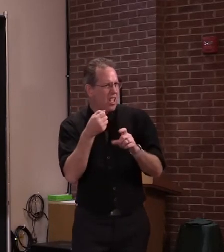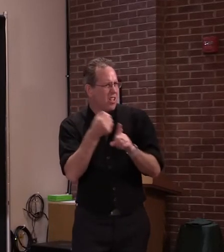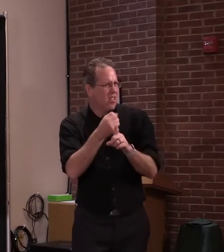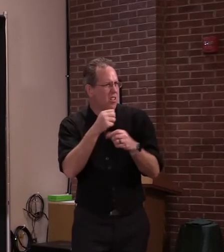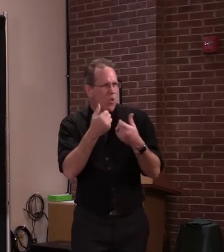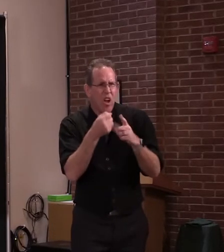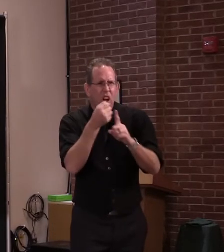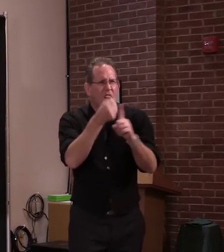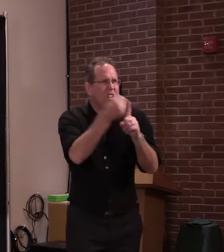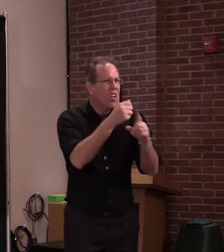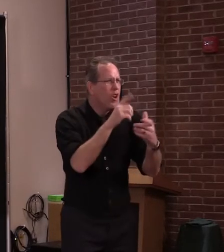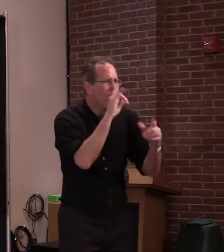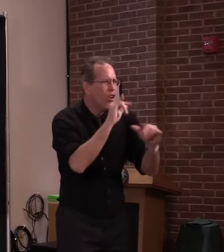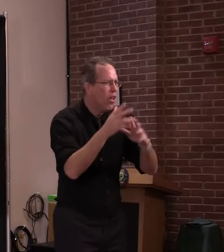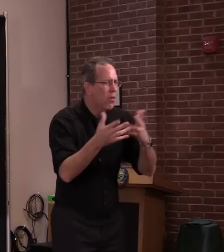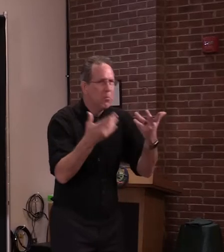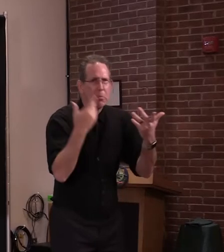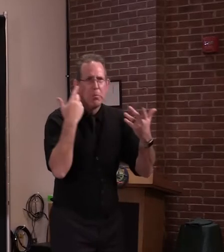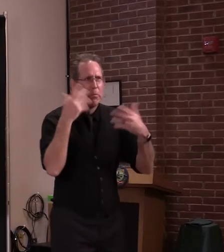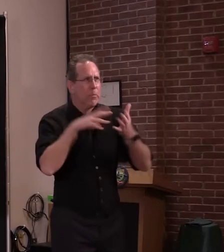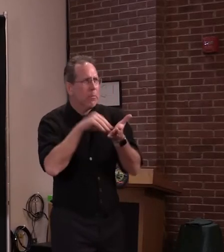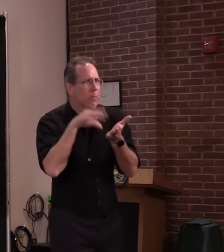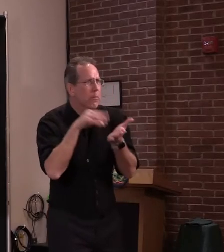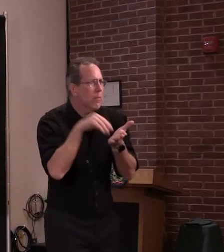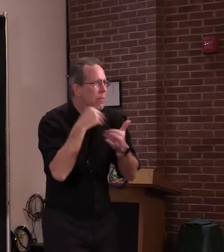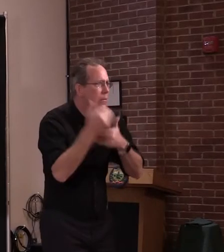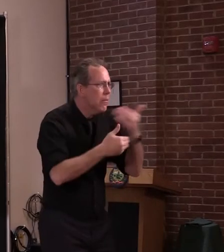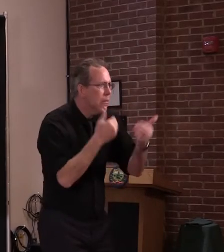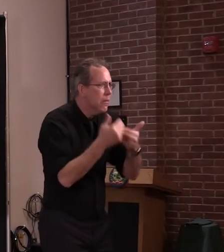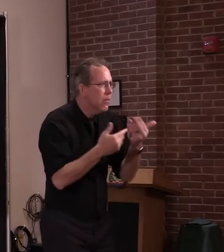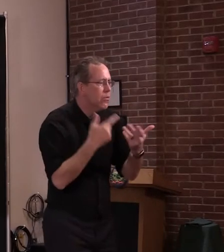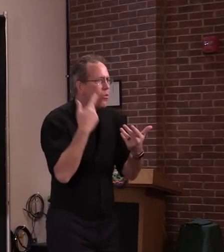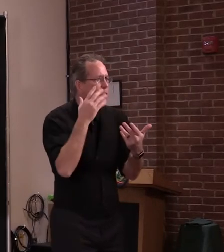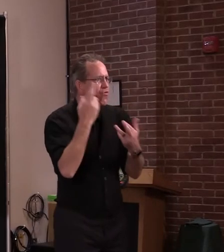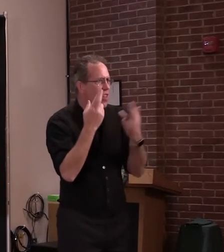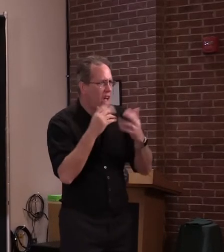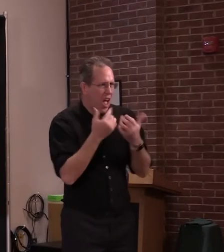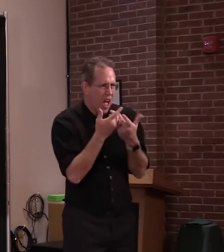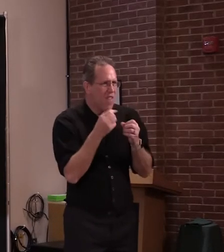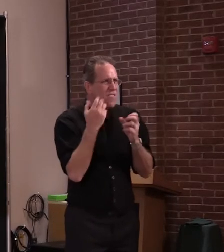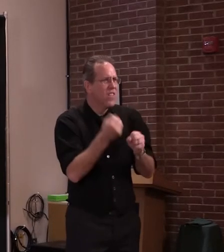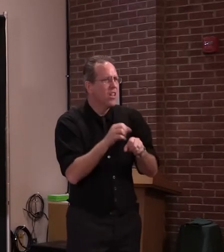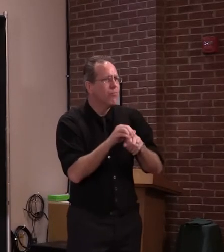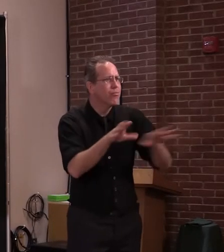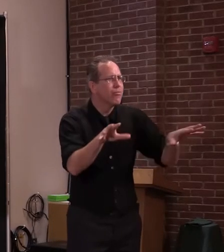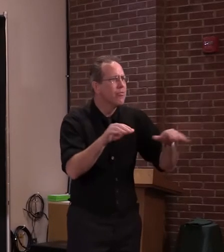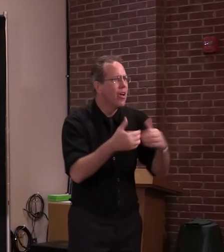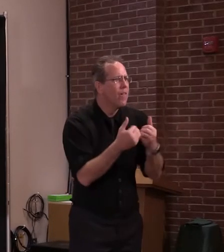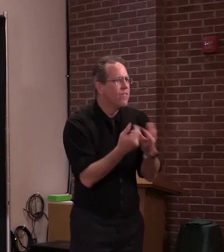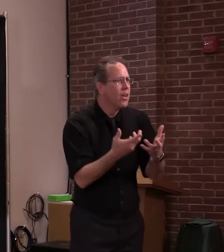did we understand how mild it was until it got here.